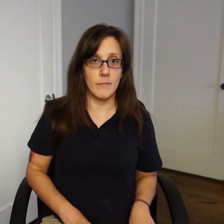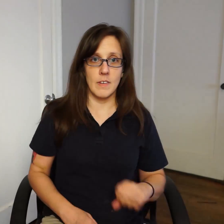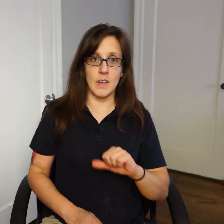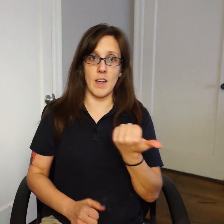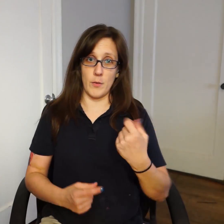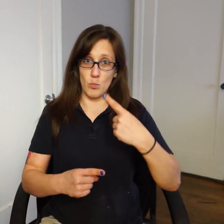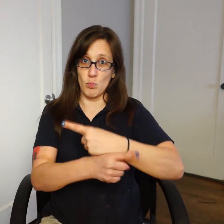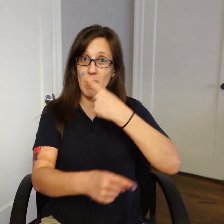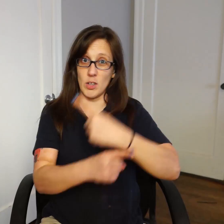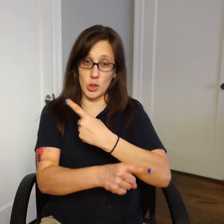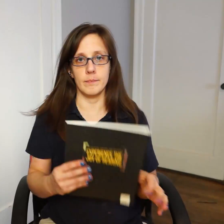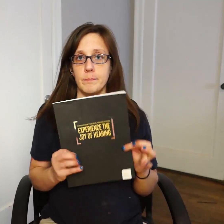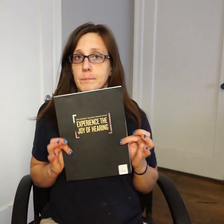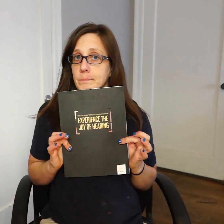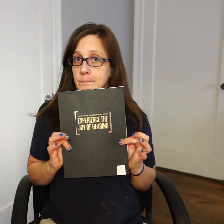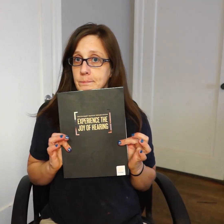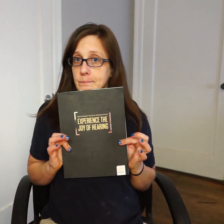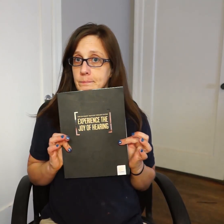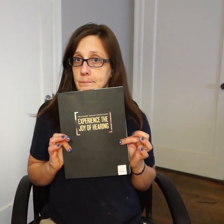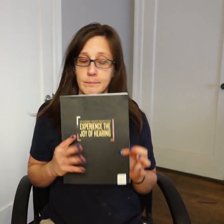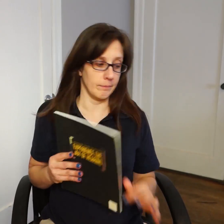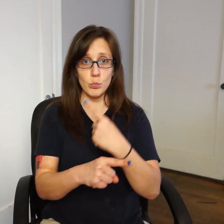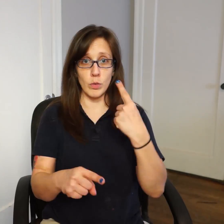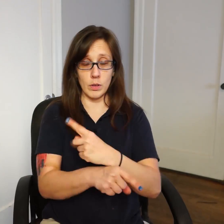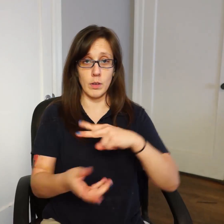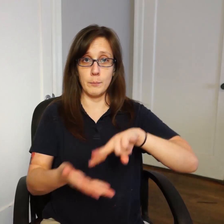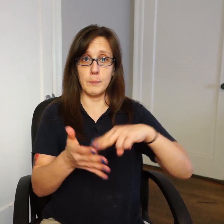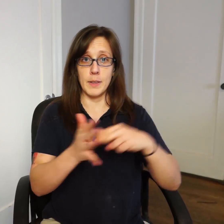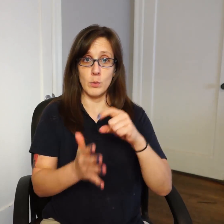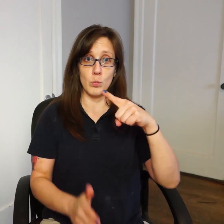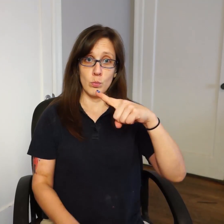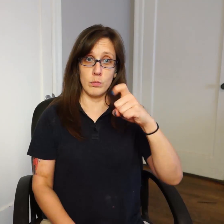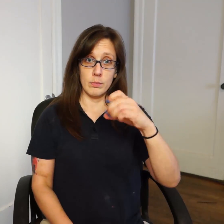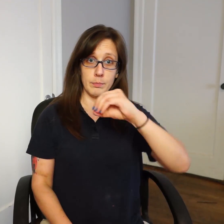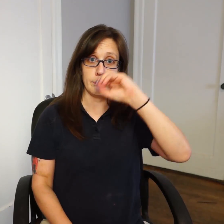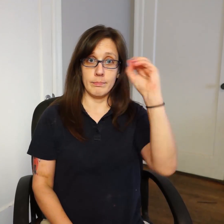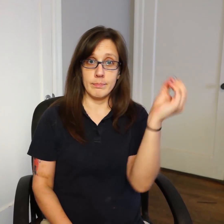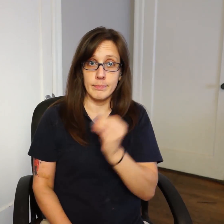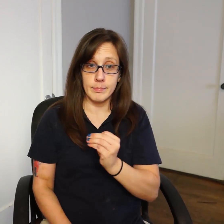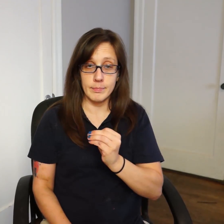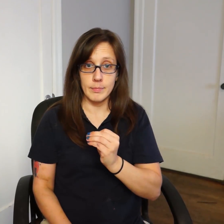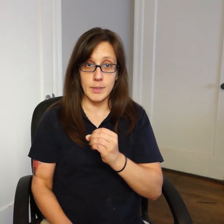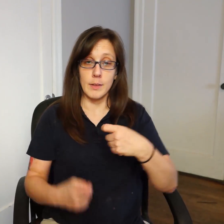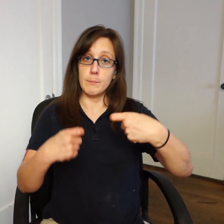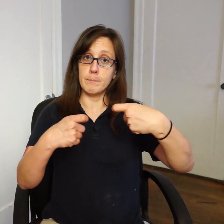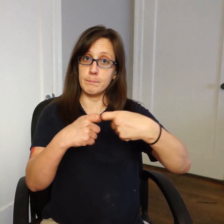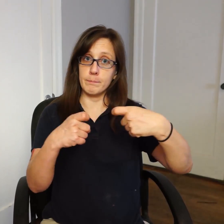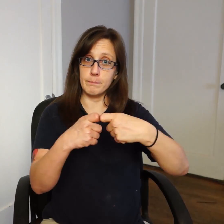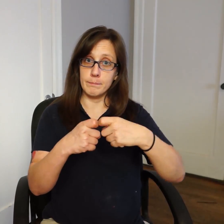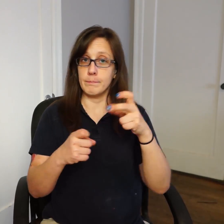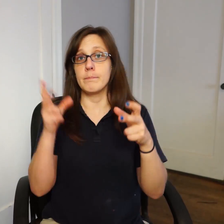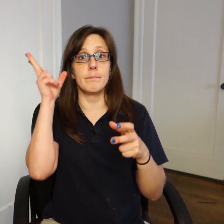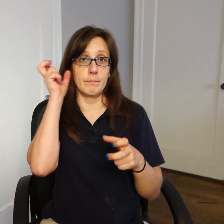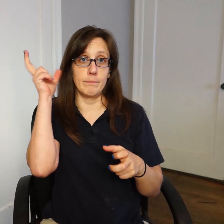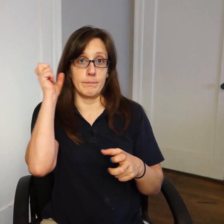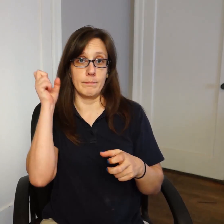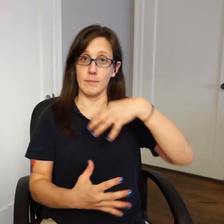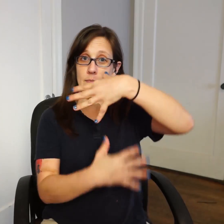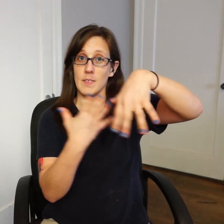is a regular implant. A regular implant means that I will hear 100% electronically, whereas a hybrid implant would